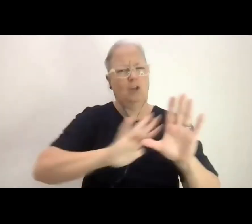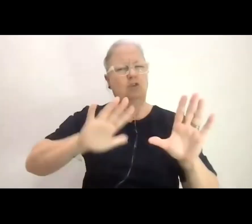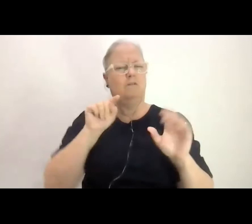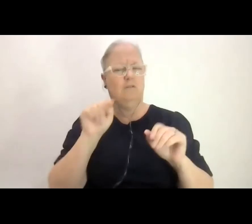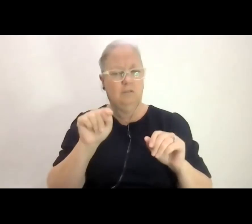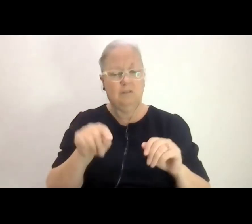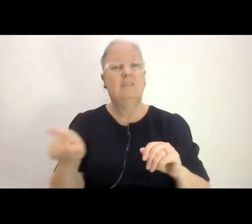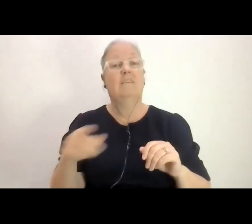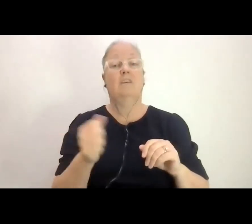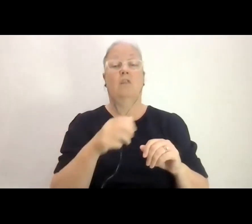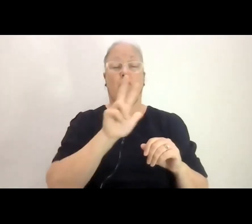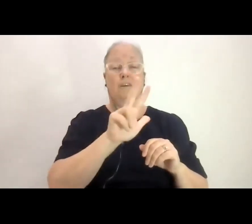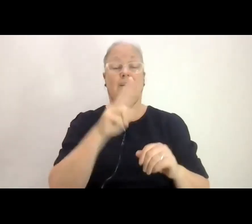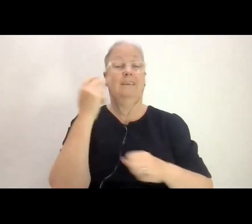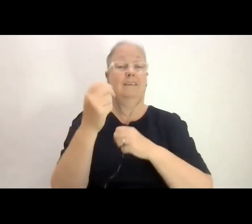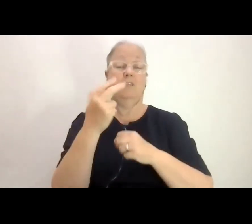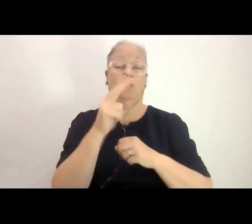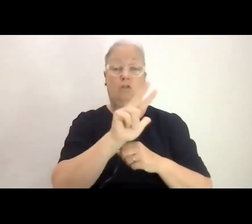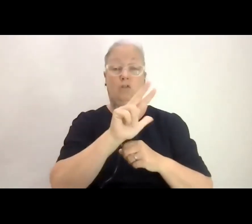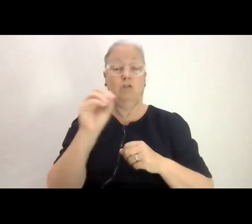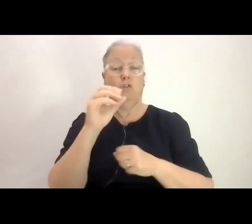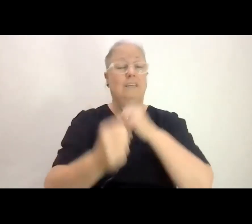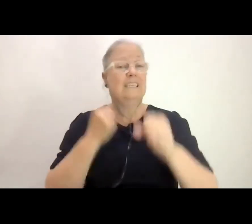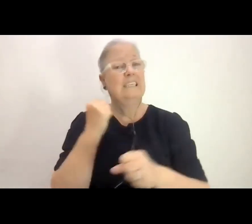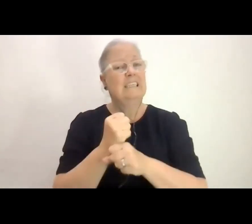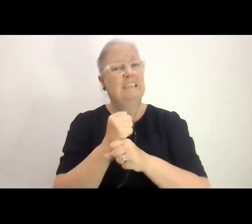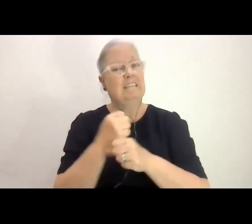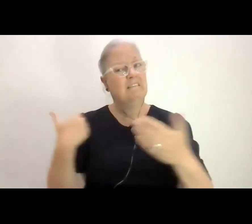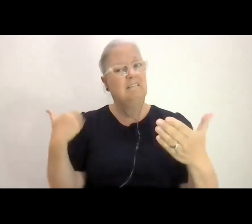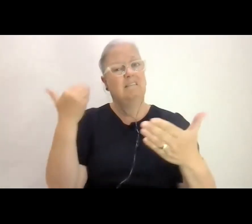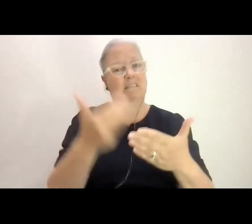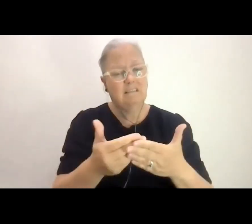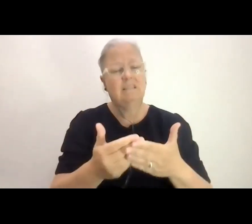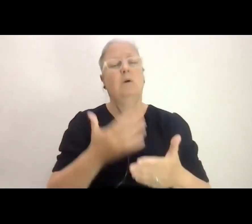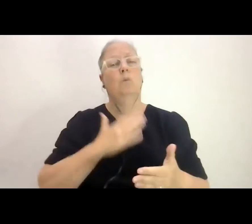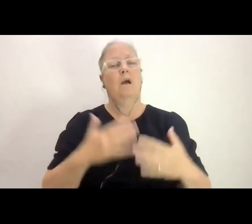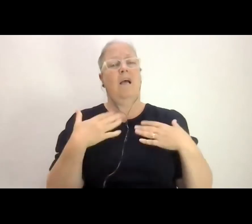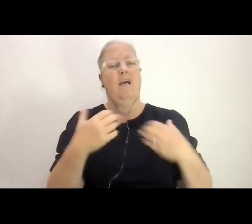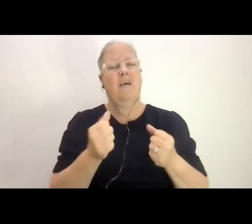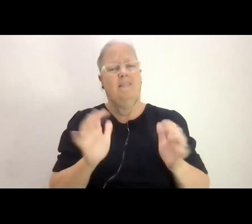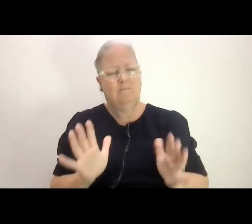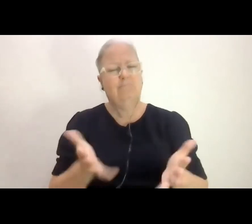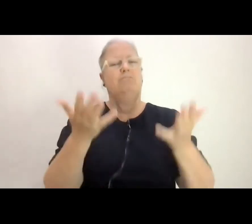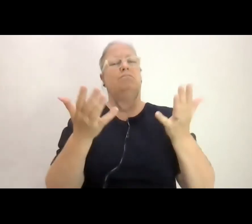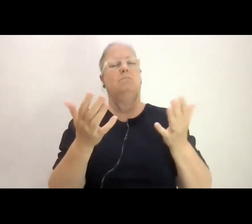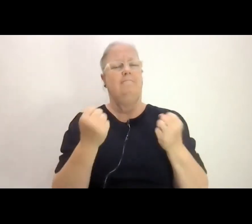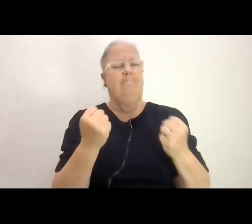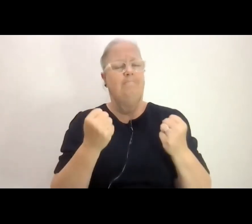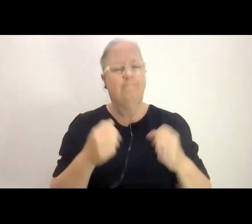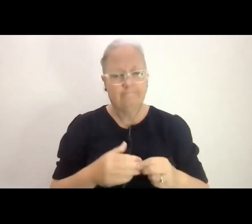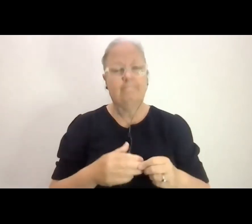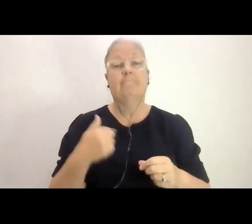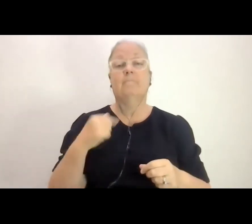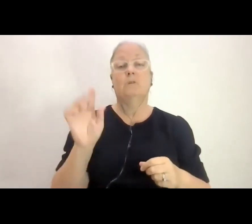3 decades, focusing on community and health system strengthening. So my first question is, what progress